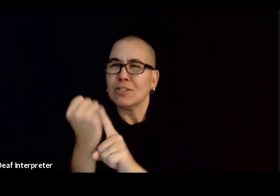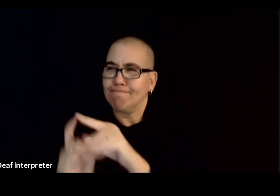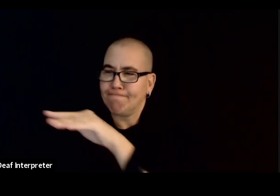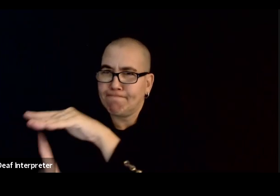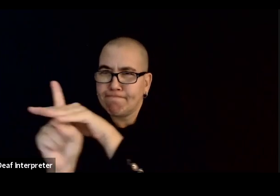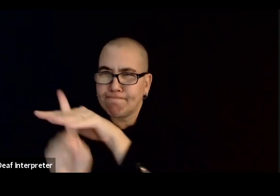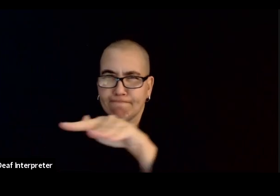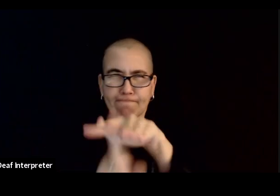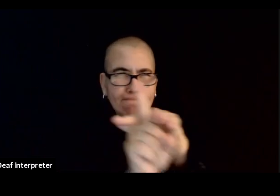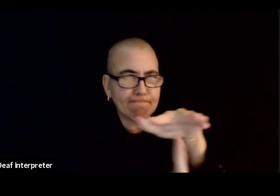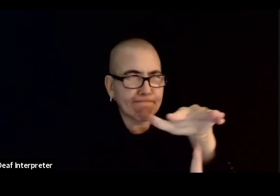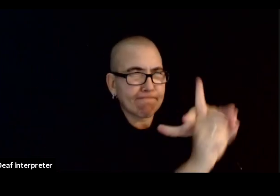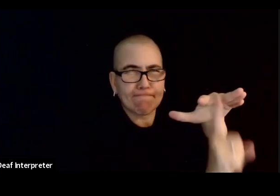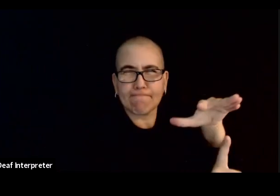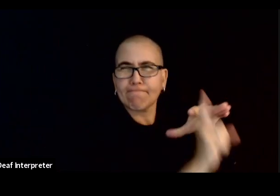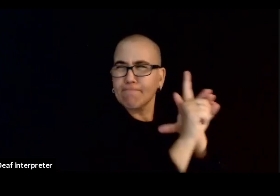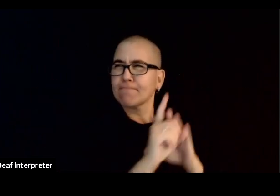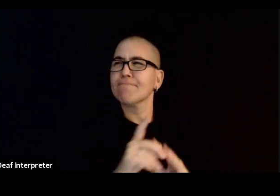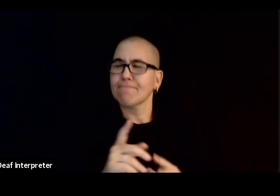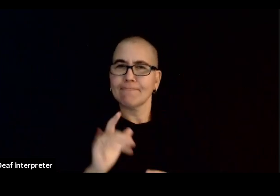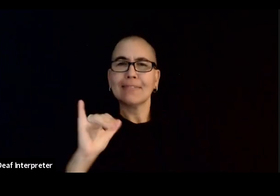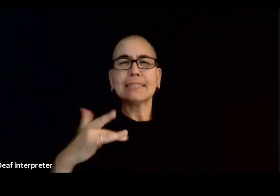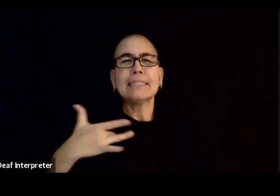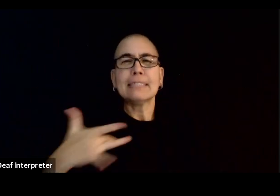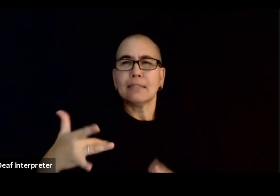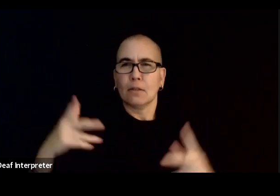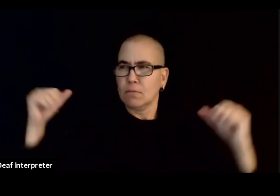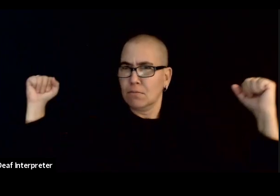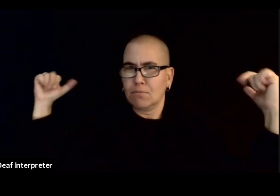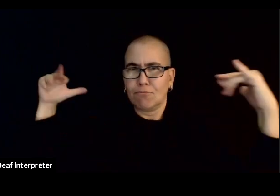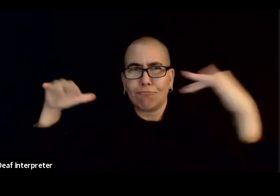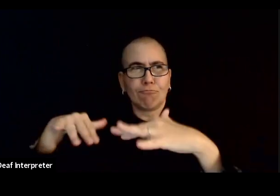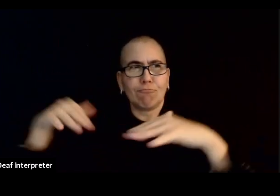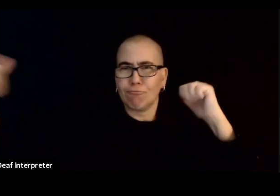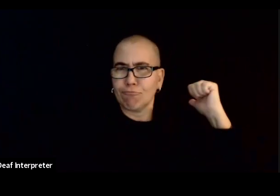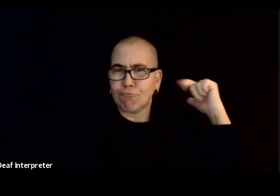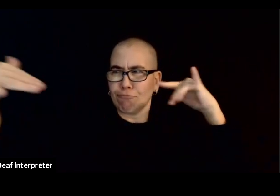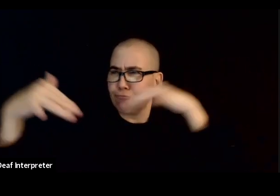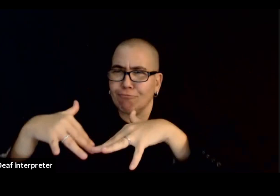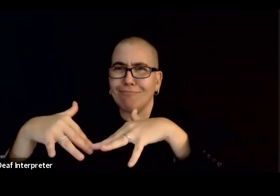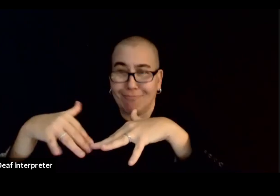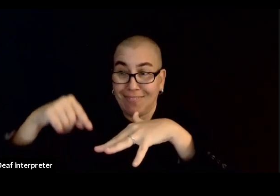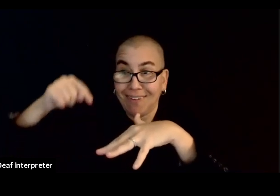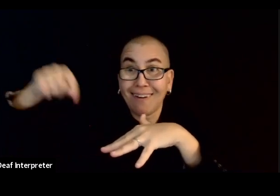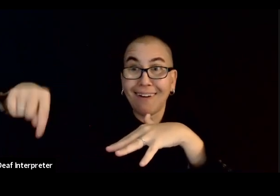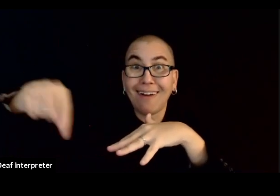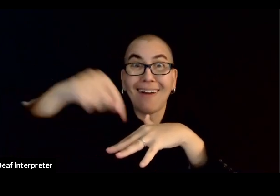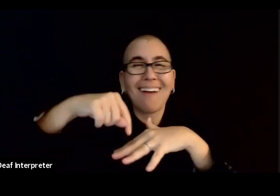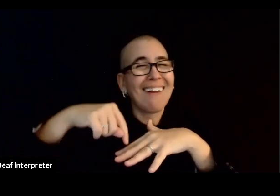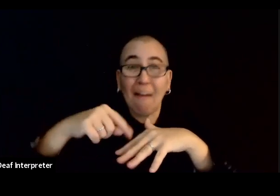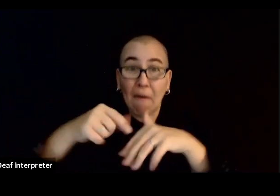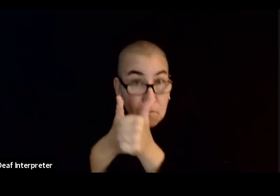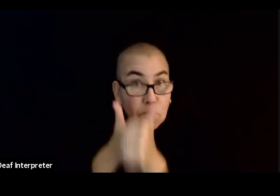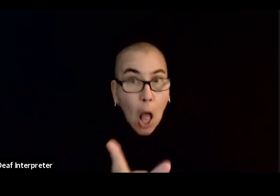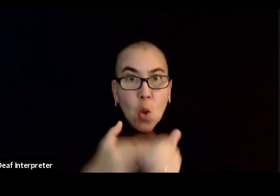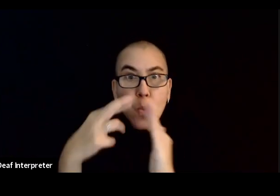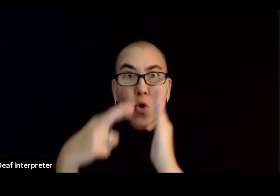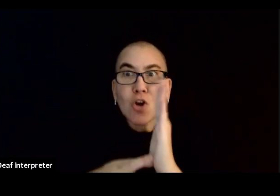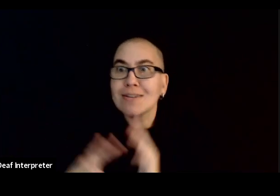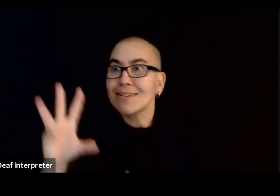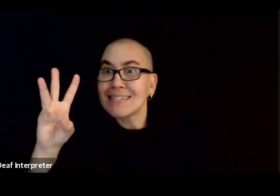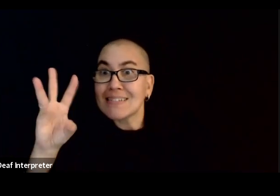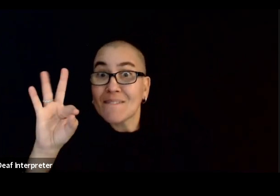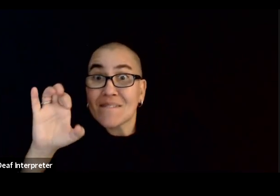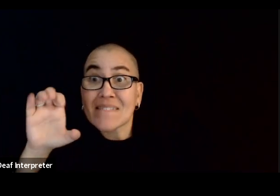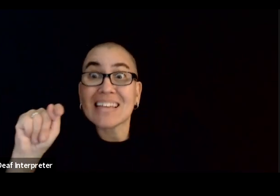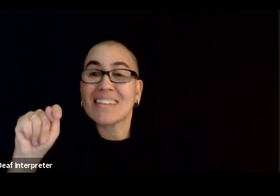gathering together with little or no social distancing and no masking, and all of those events are contributing